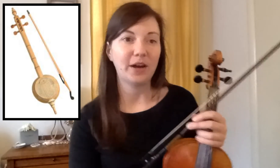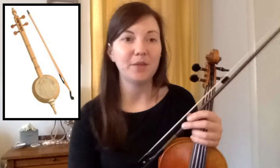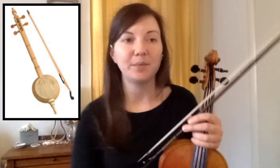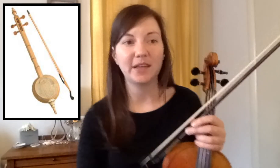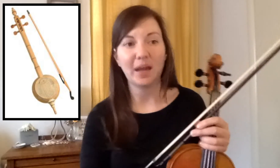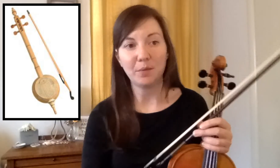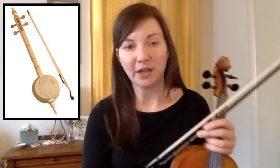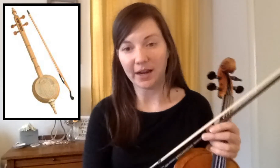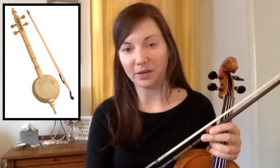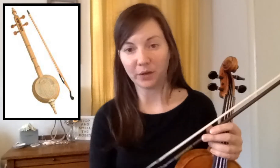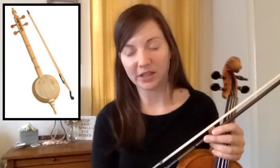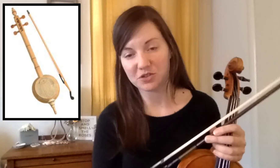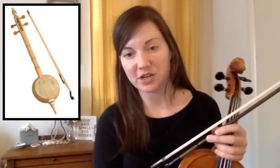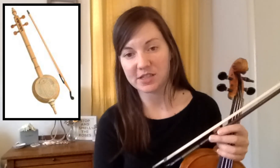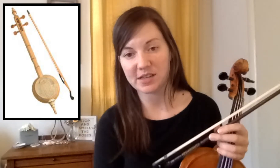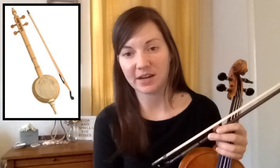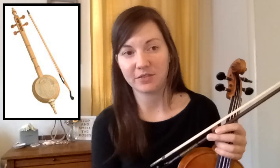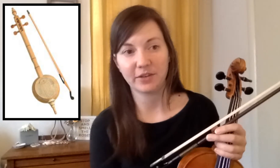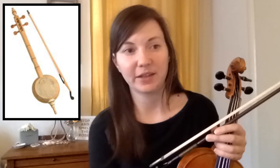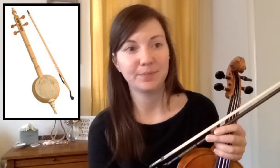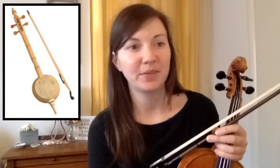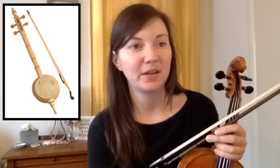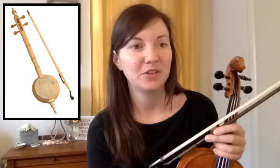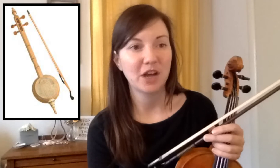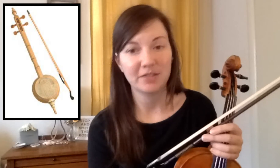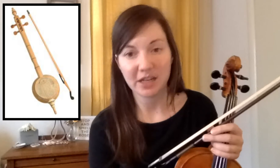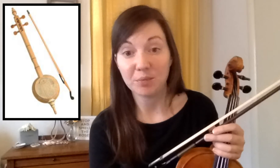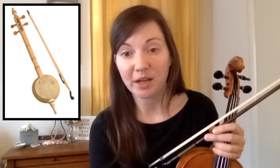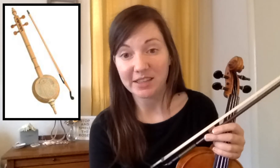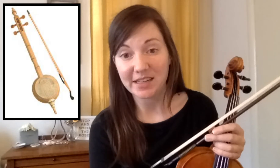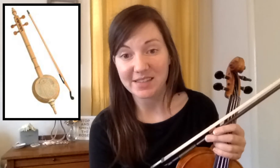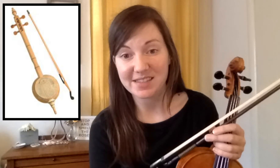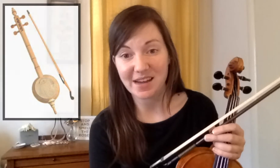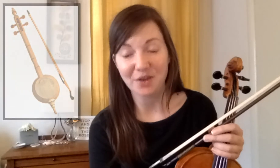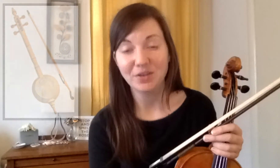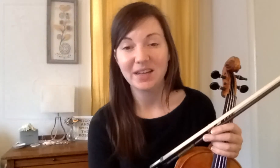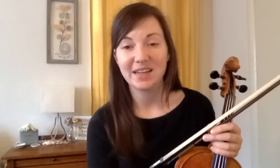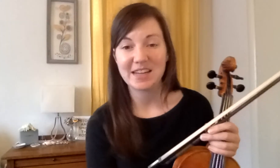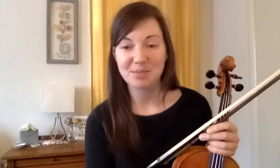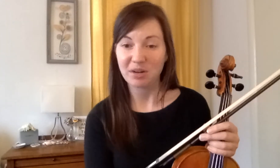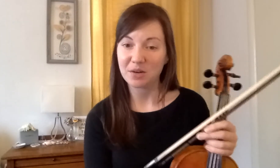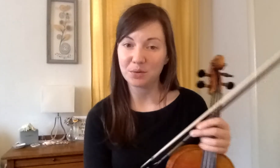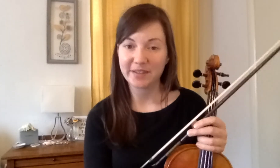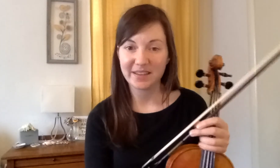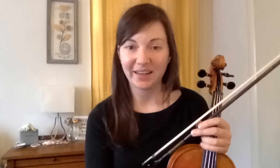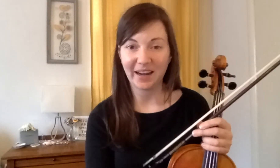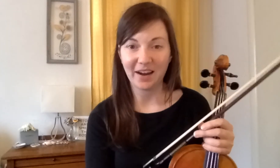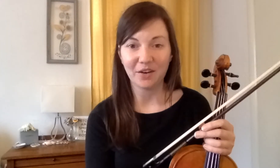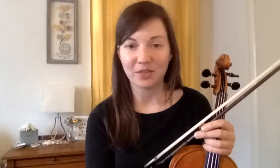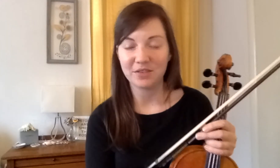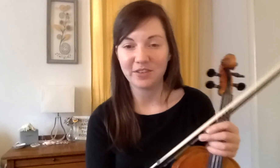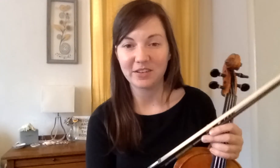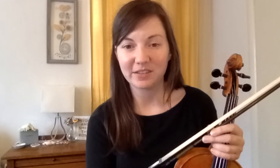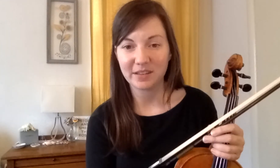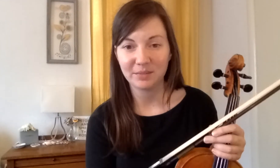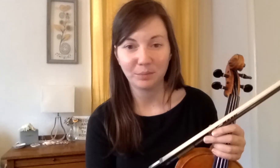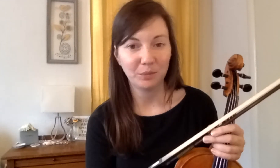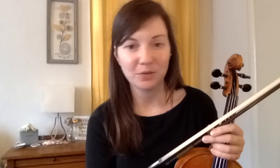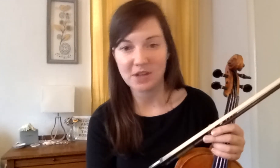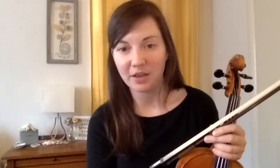from gamelan orchestras of Java and Bali. So it's pretty cool to think how the fiddle moves all around